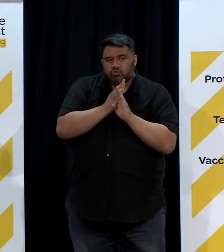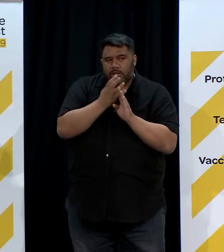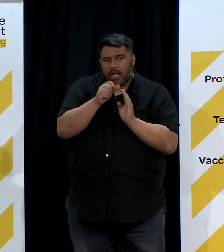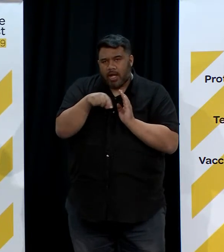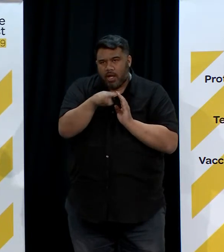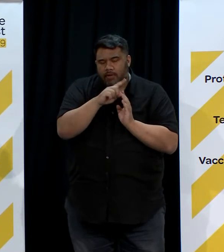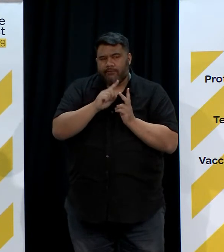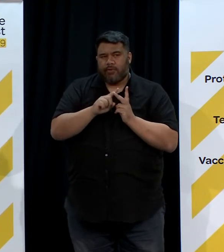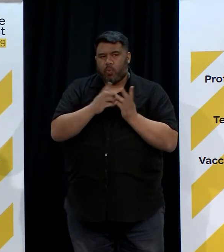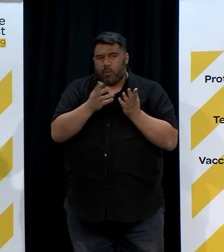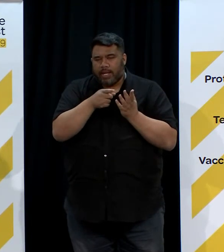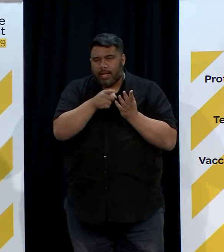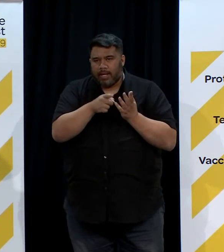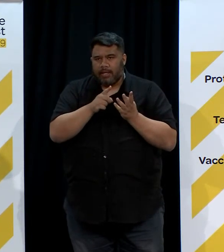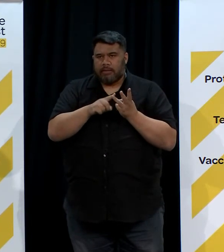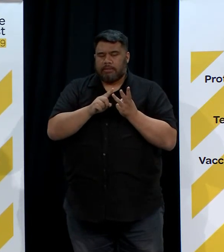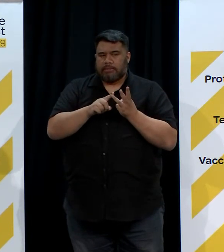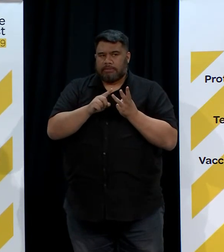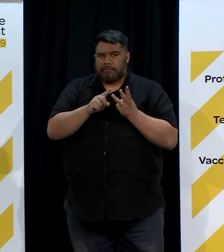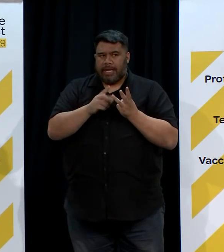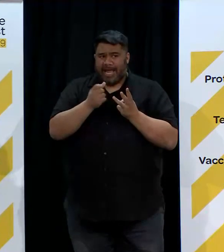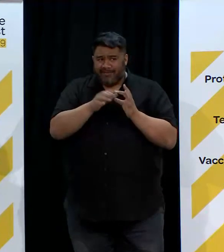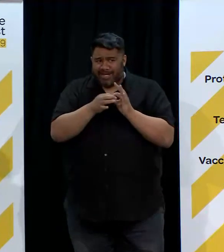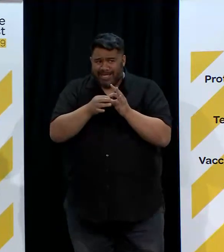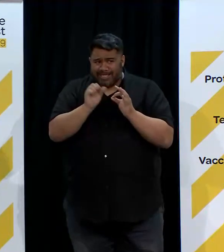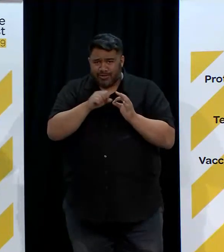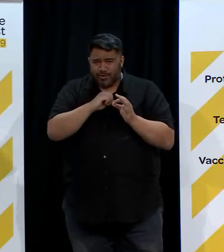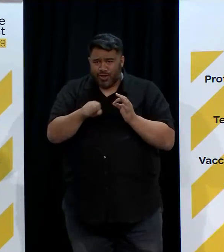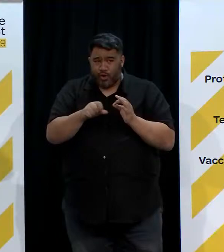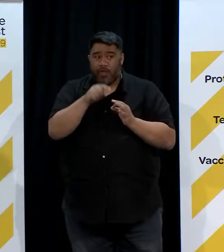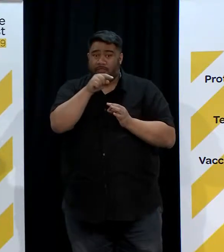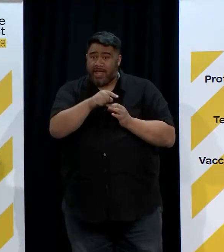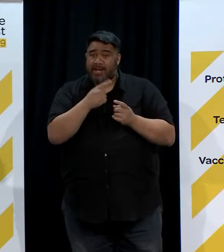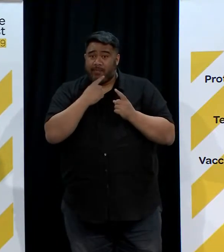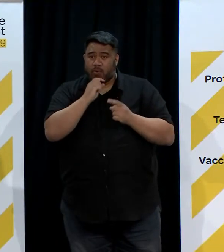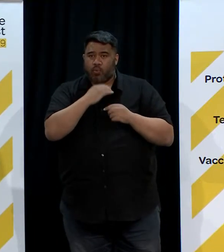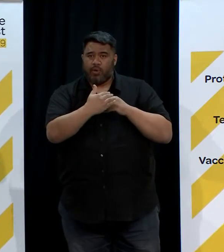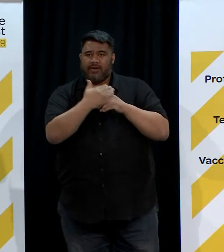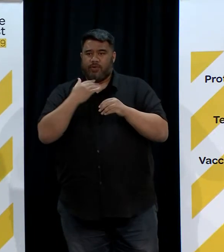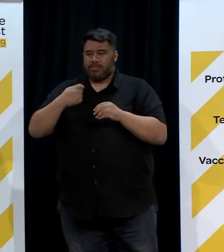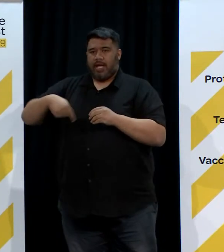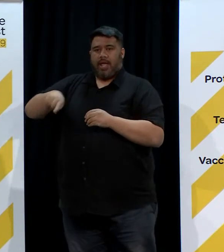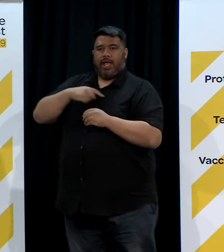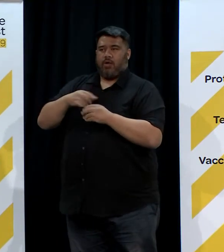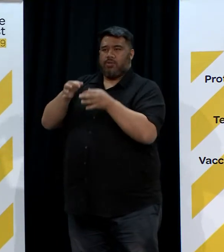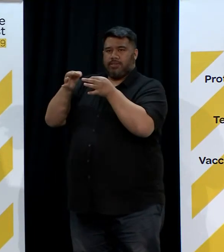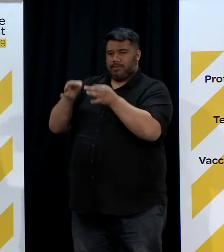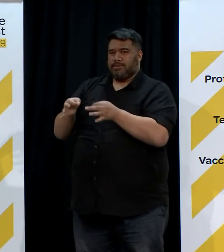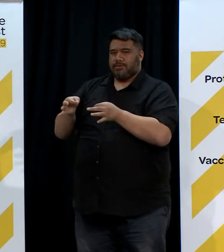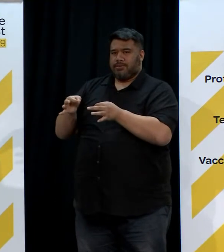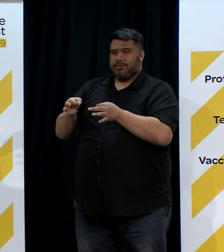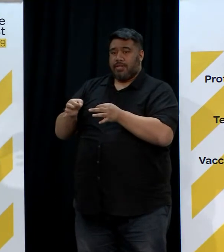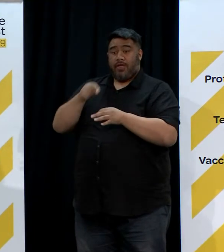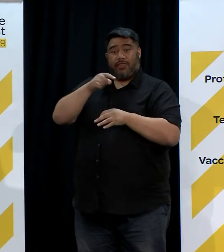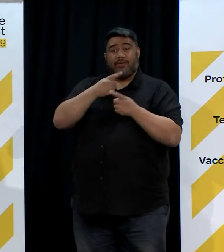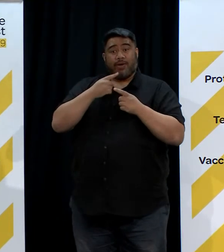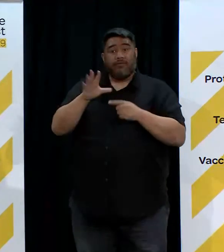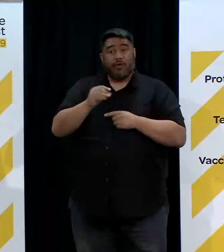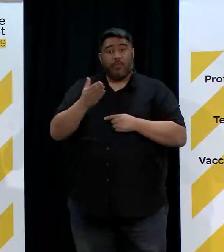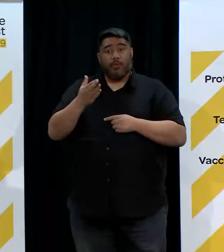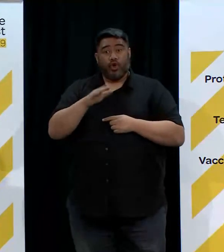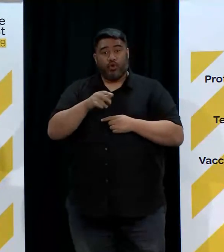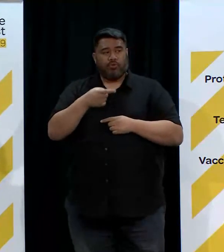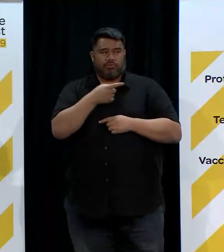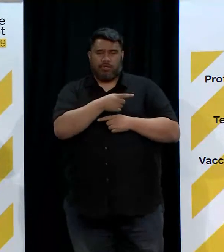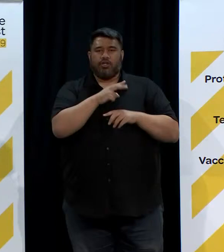where do we have any links that we can find for them? And so that's the information that Dr. Bloomfield brings forward to us. The reason I made reference